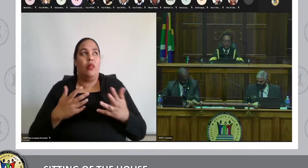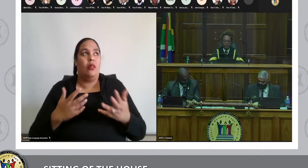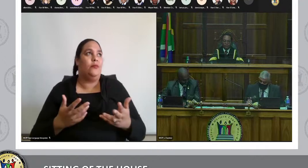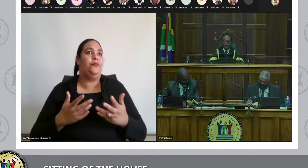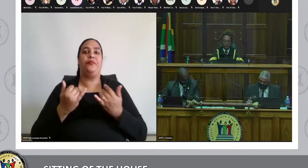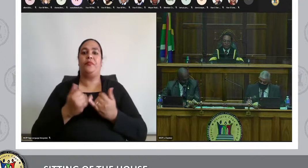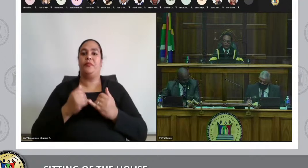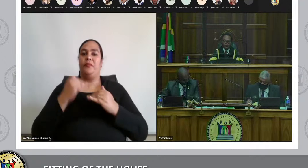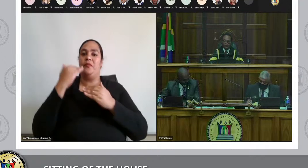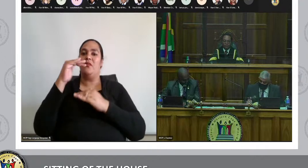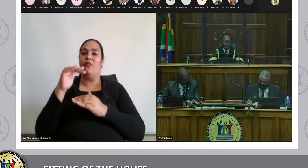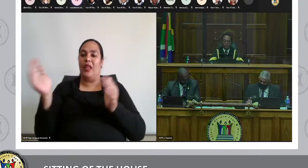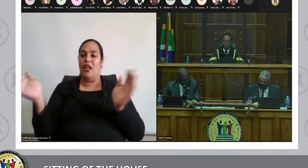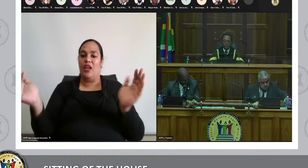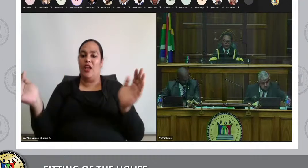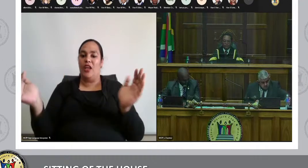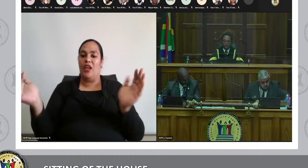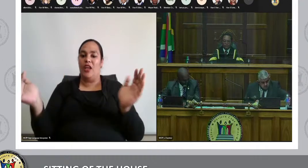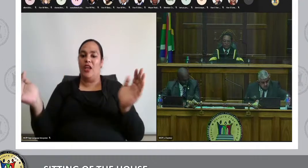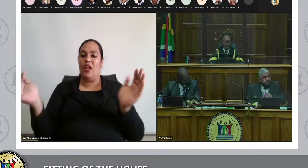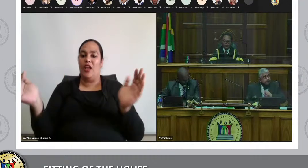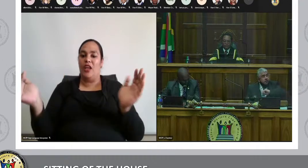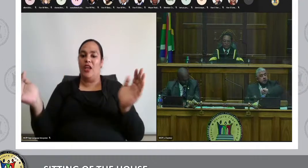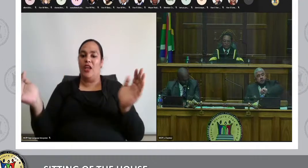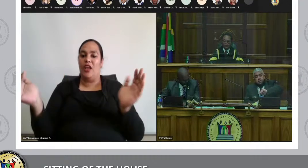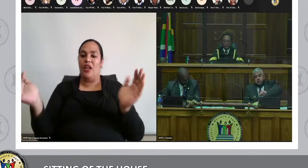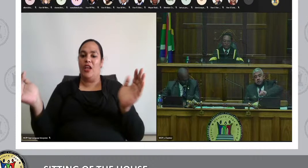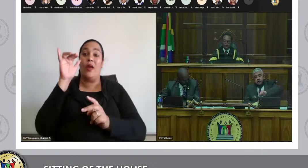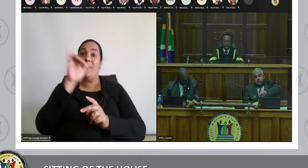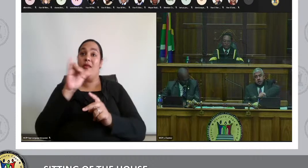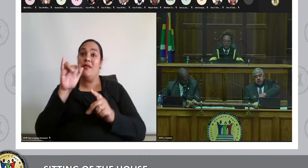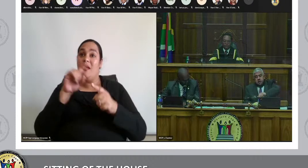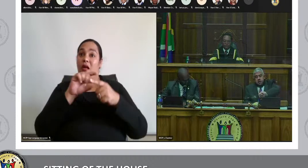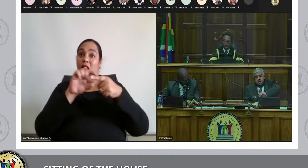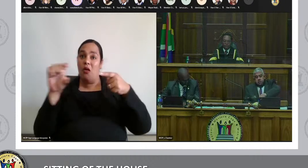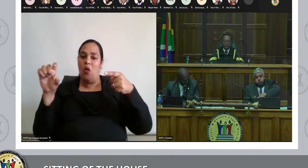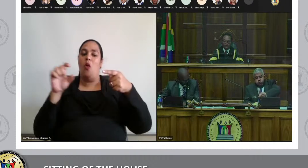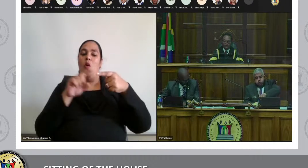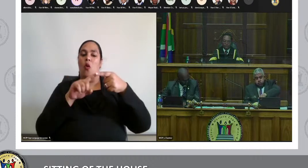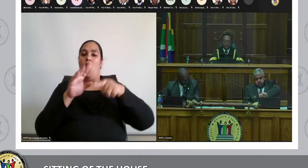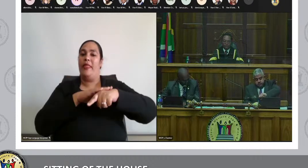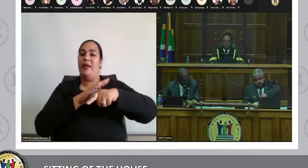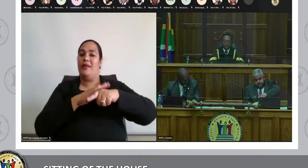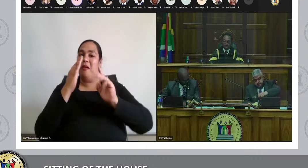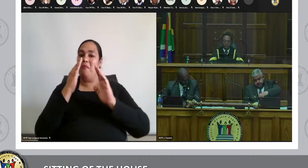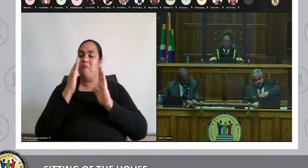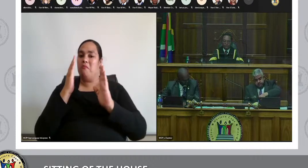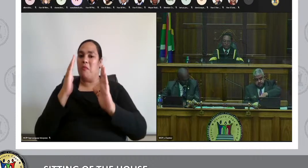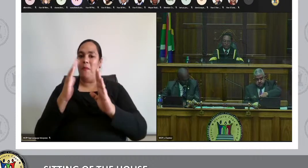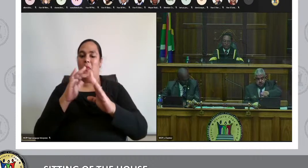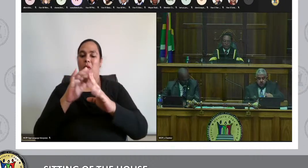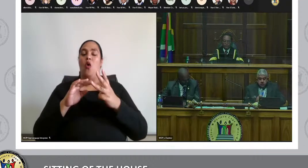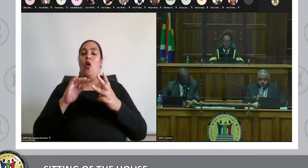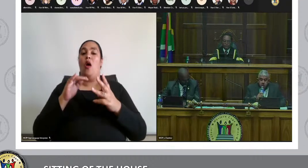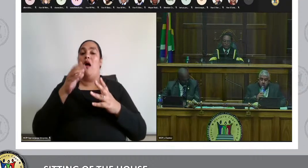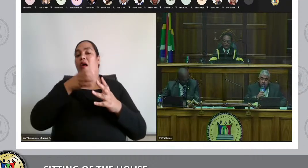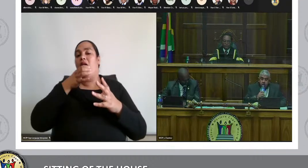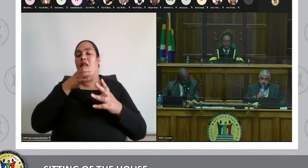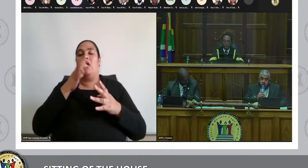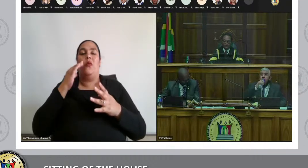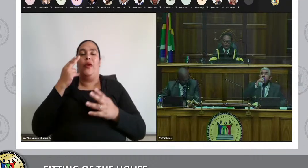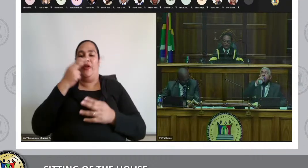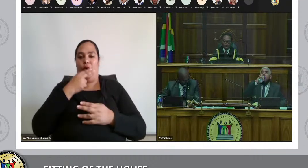like limited gatherings and the travel when it's in yellow warning, curfew and alcohol when in red, for